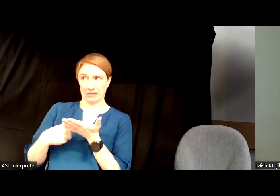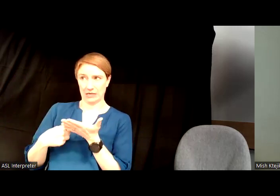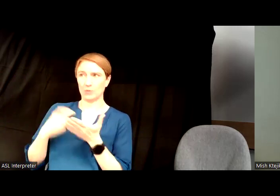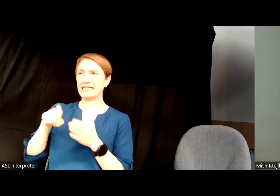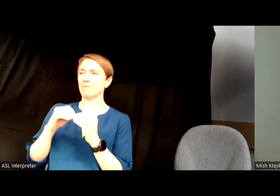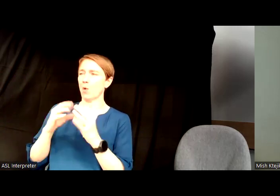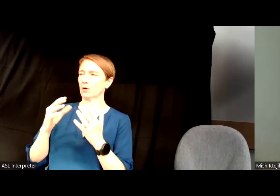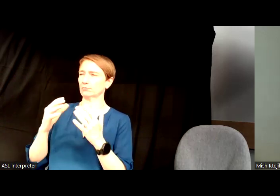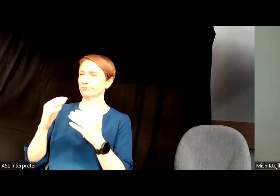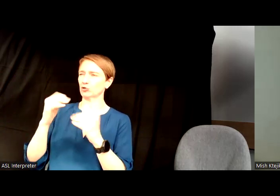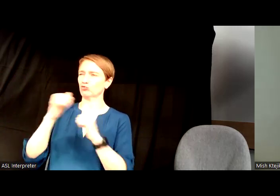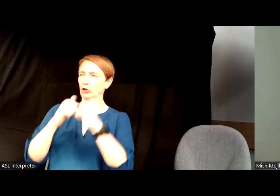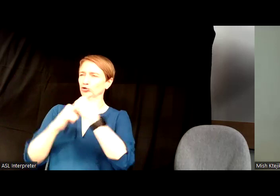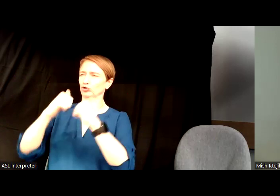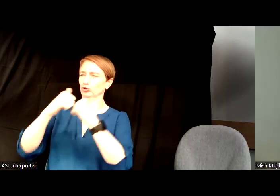around